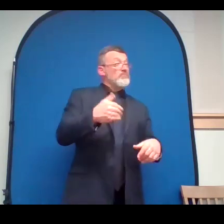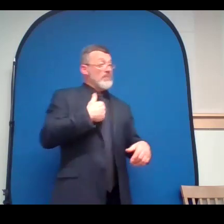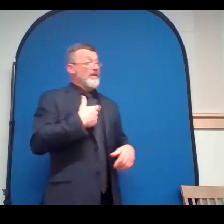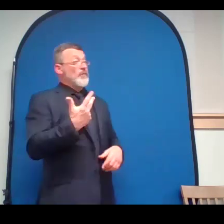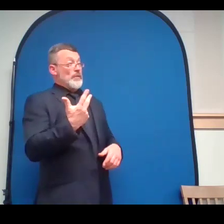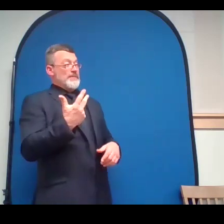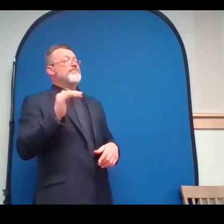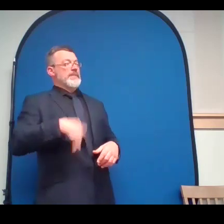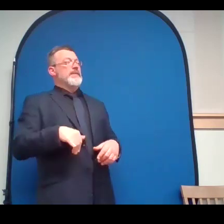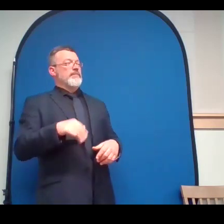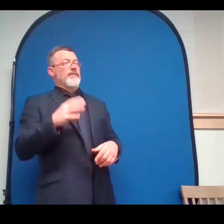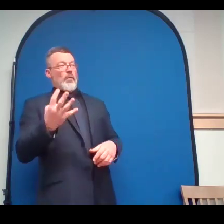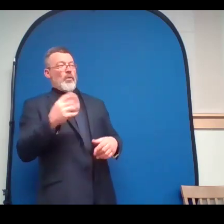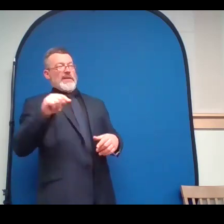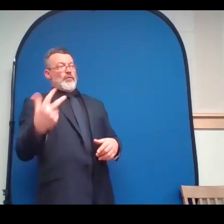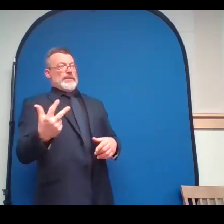38. Okay.